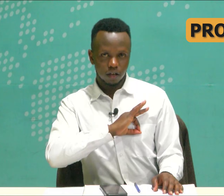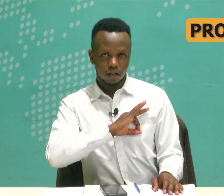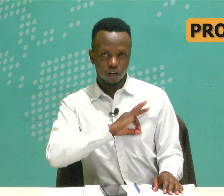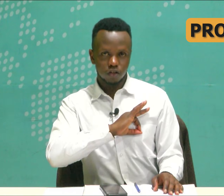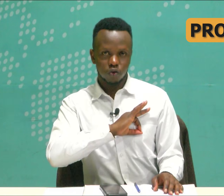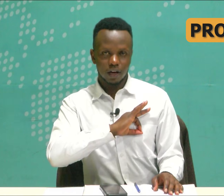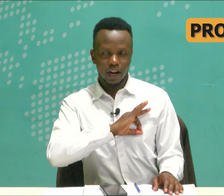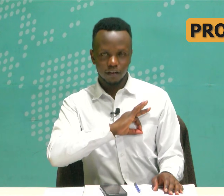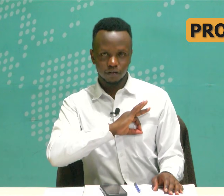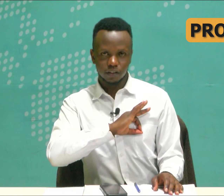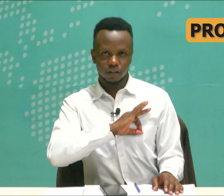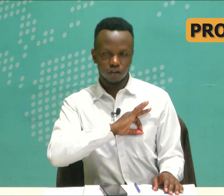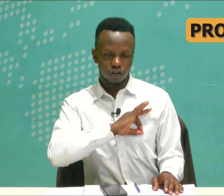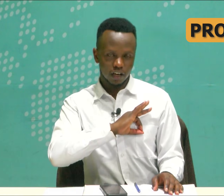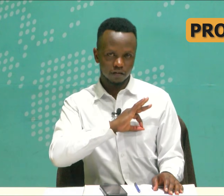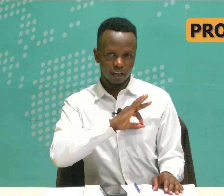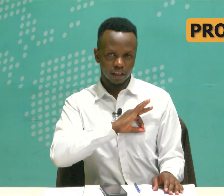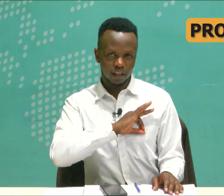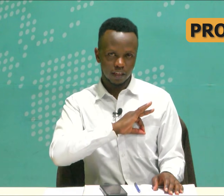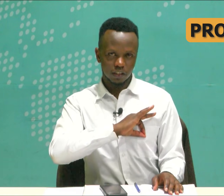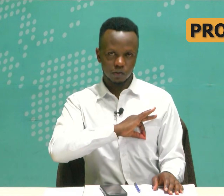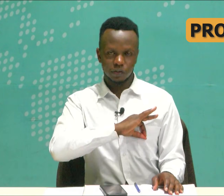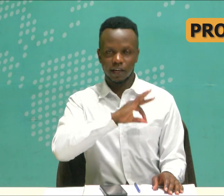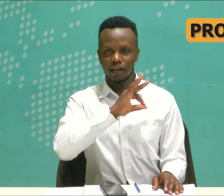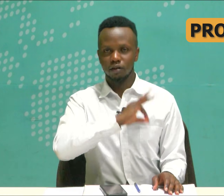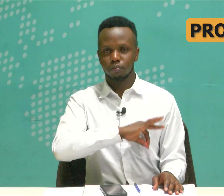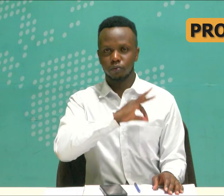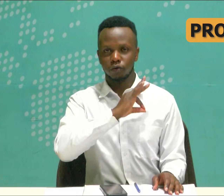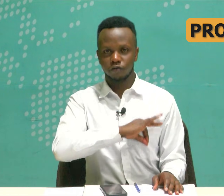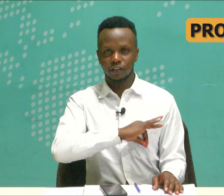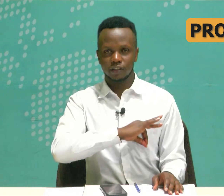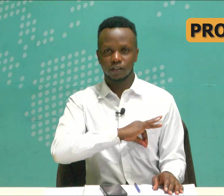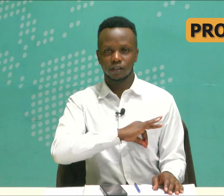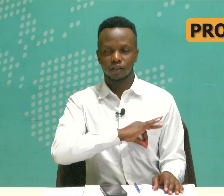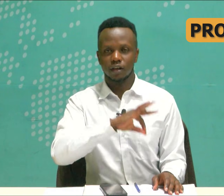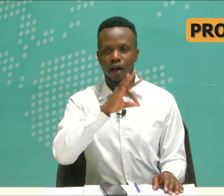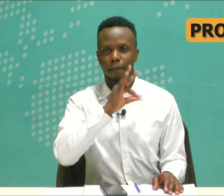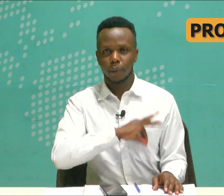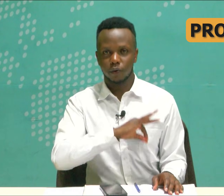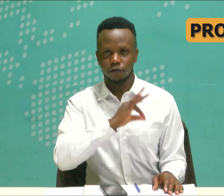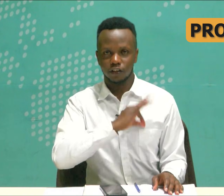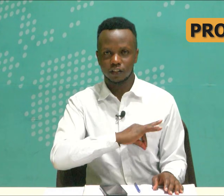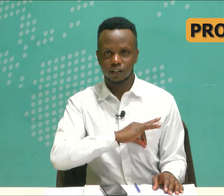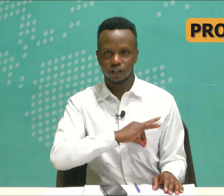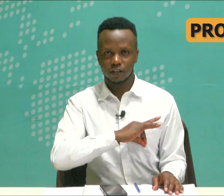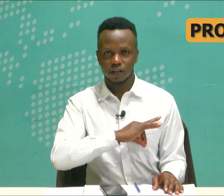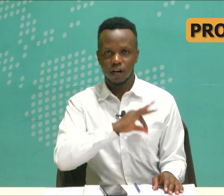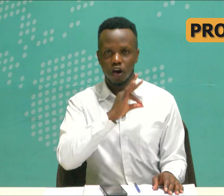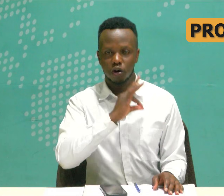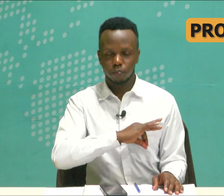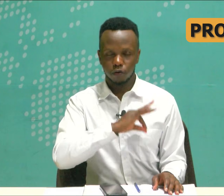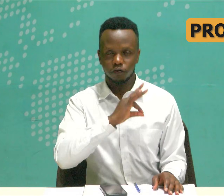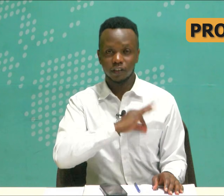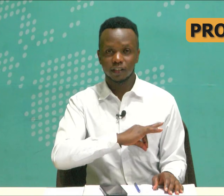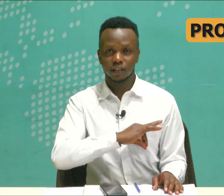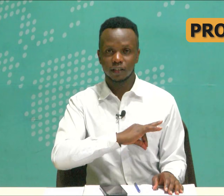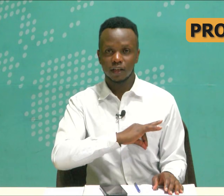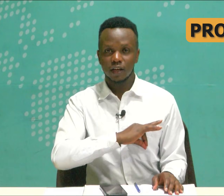On your left like this, you say profit, profit, profit.